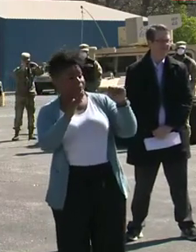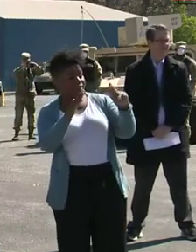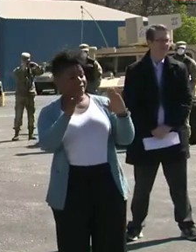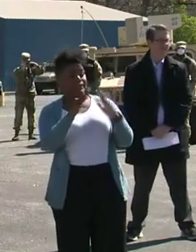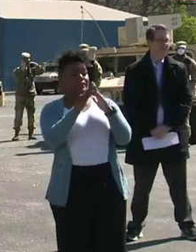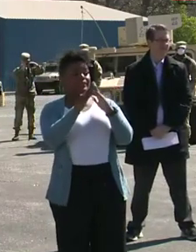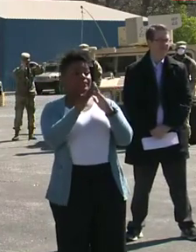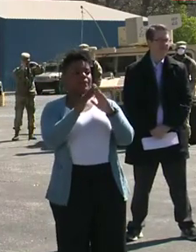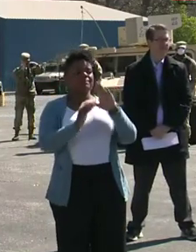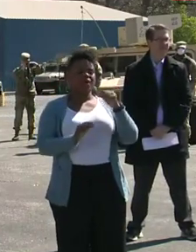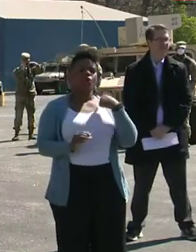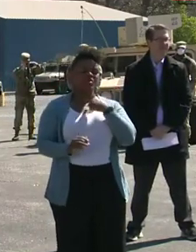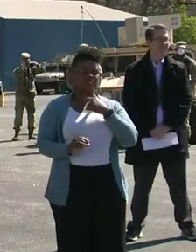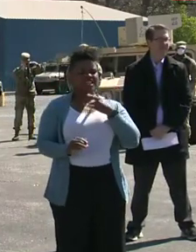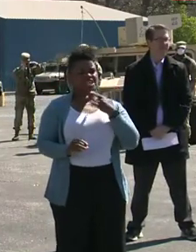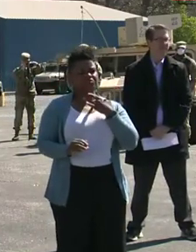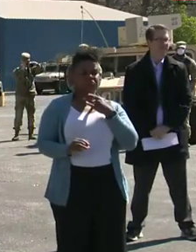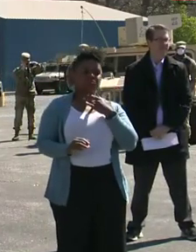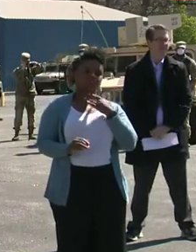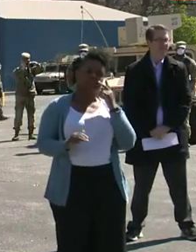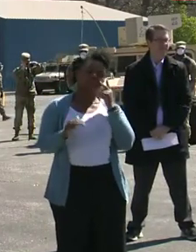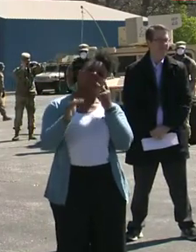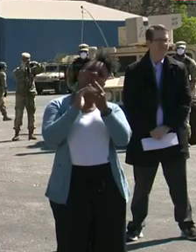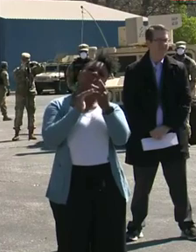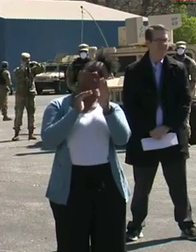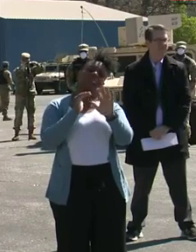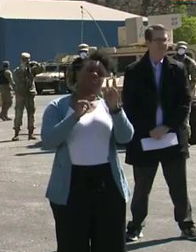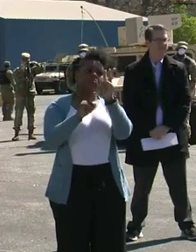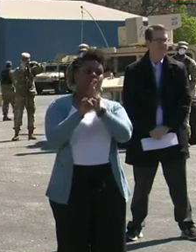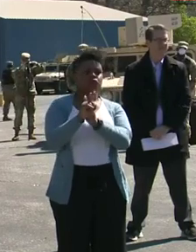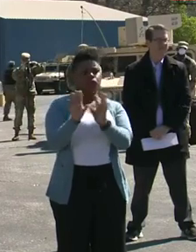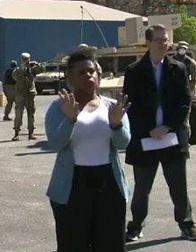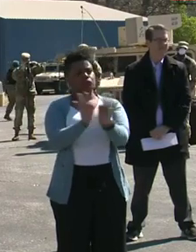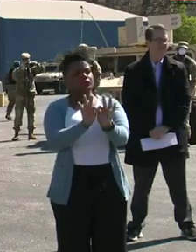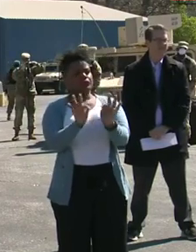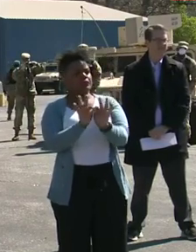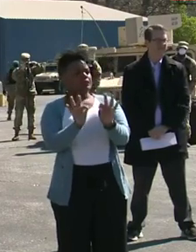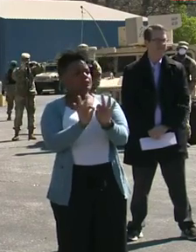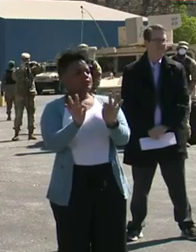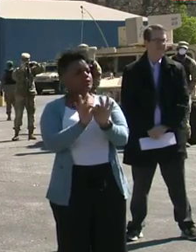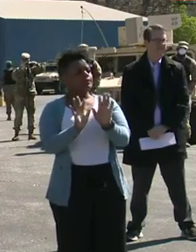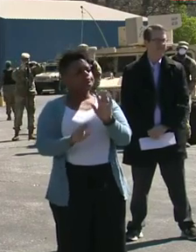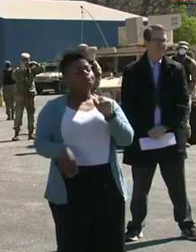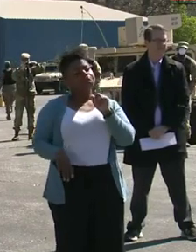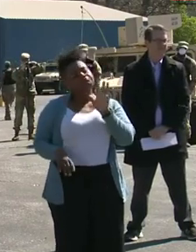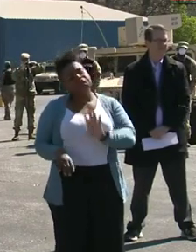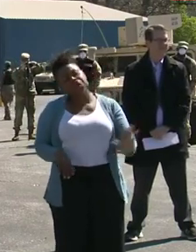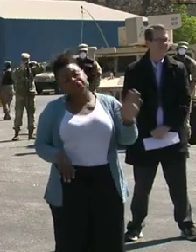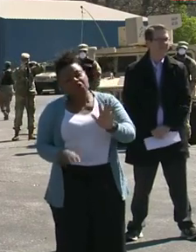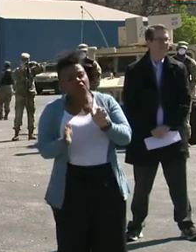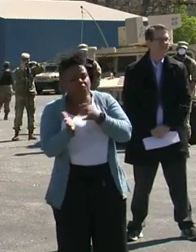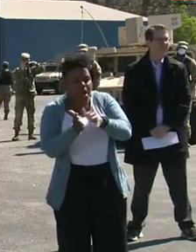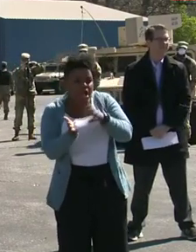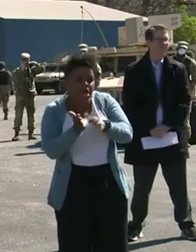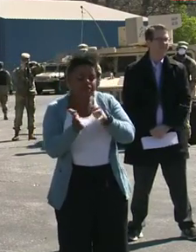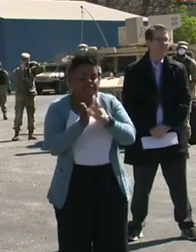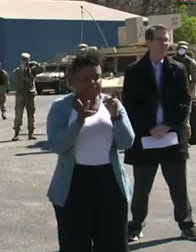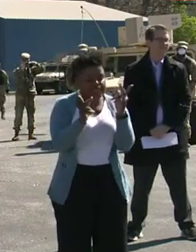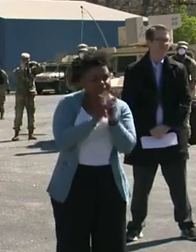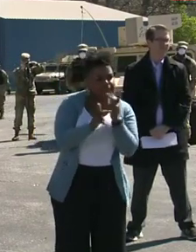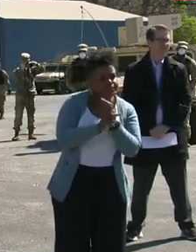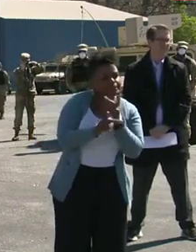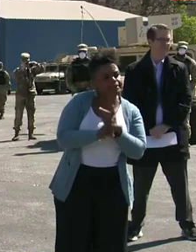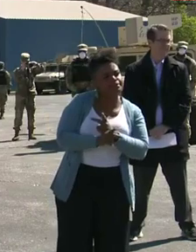6 months worth, according to it's a gross estimate of really